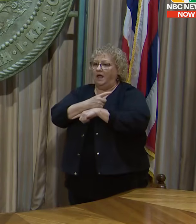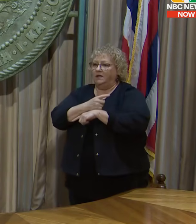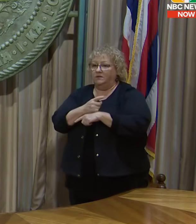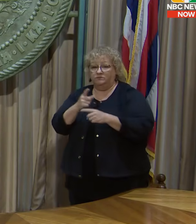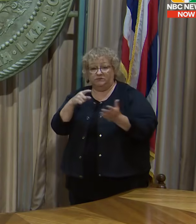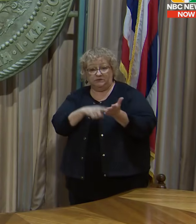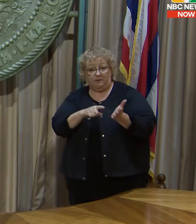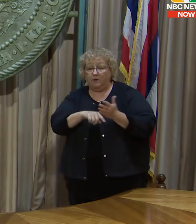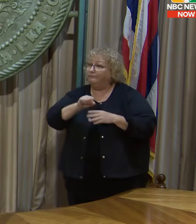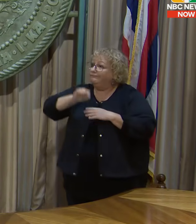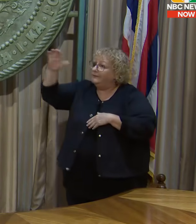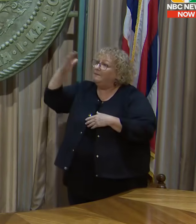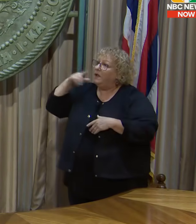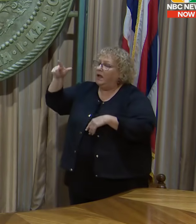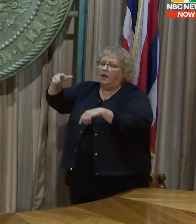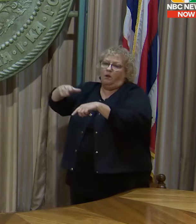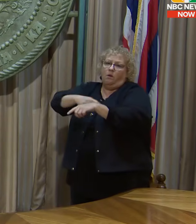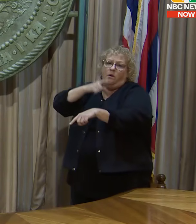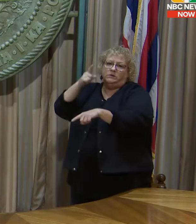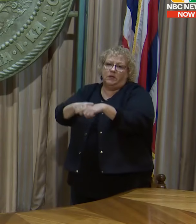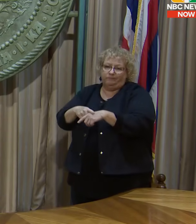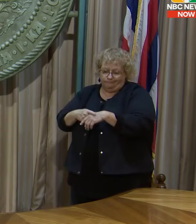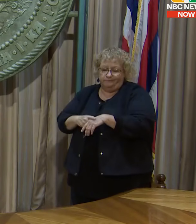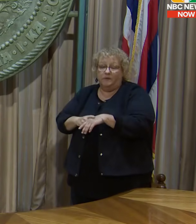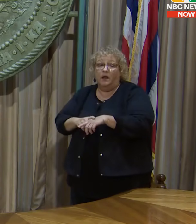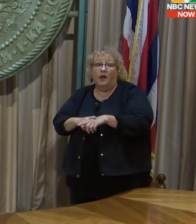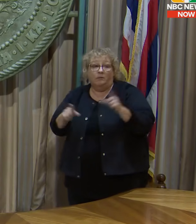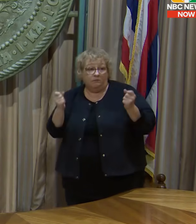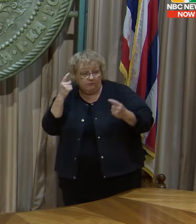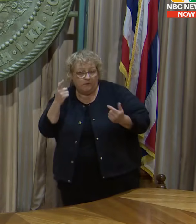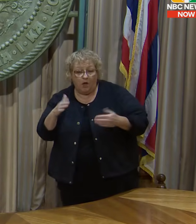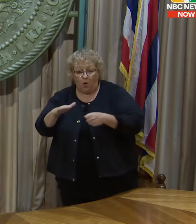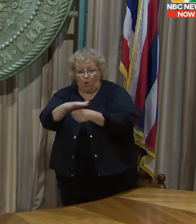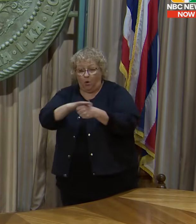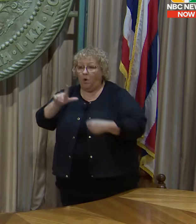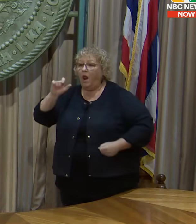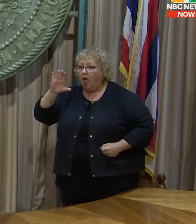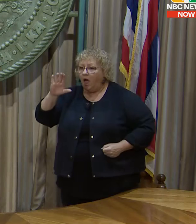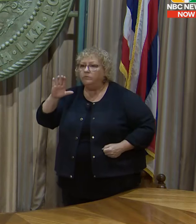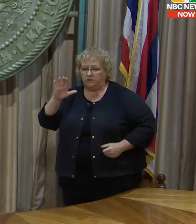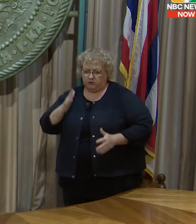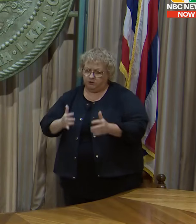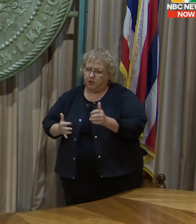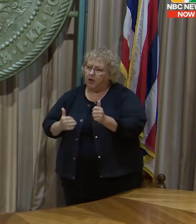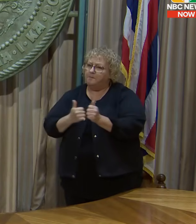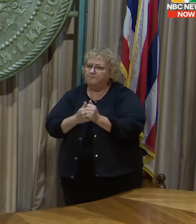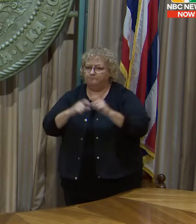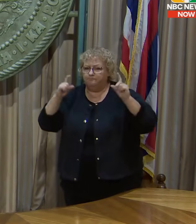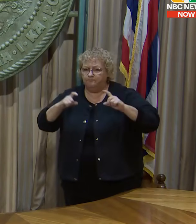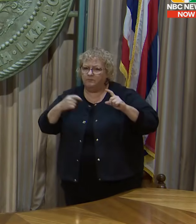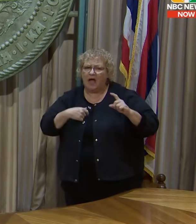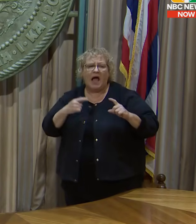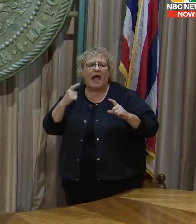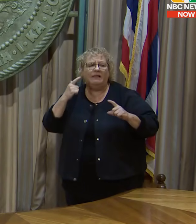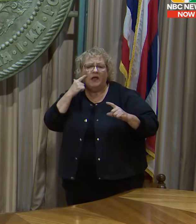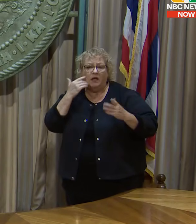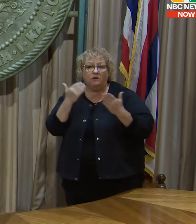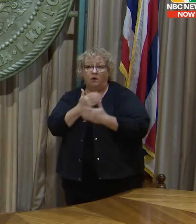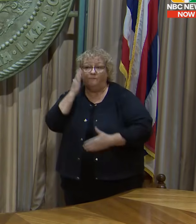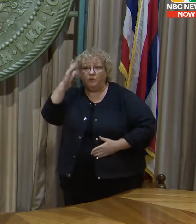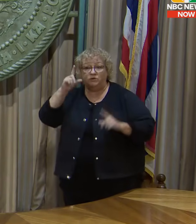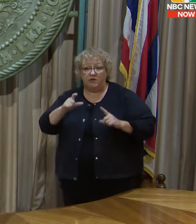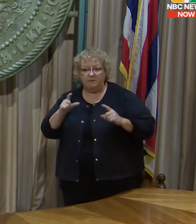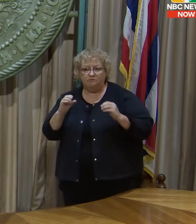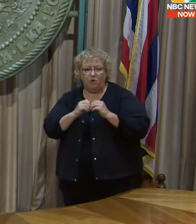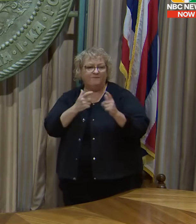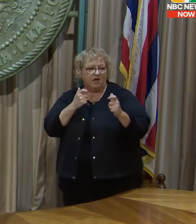samples were sent to the mainland. The local labs are now up to speed on doing the tests here, and I would expect that future testing would